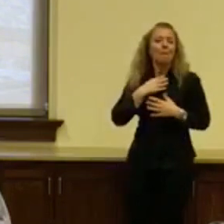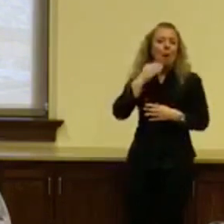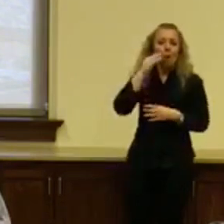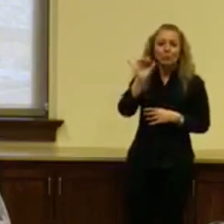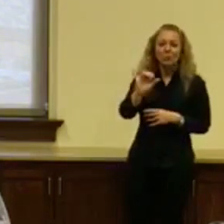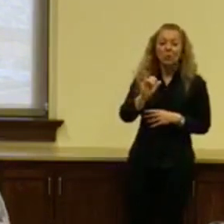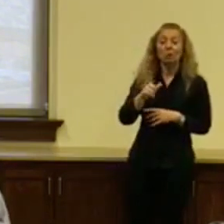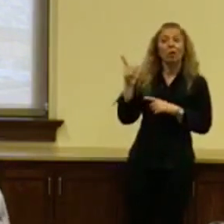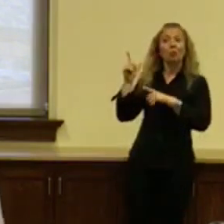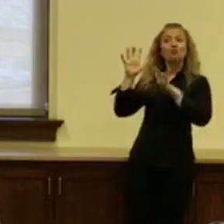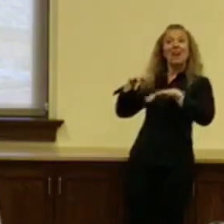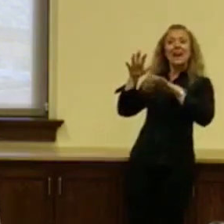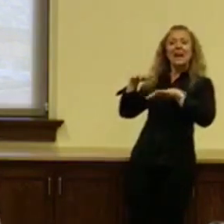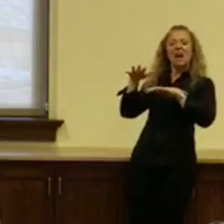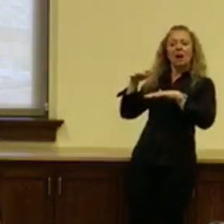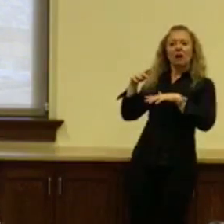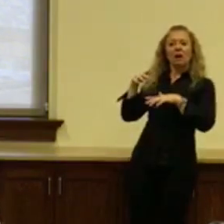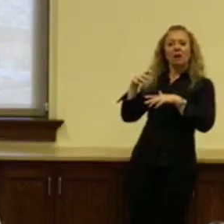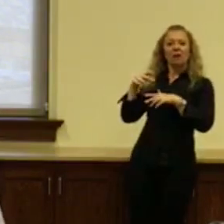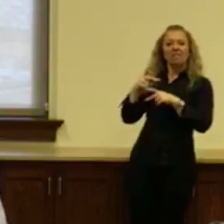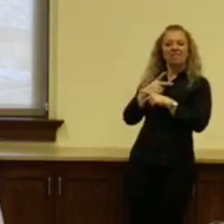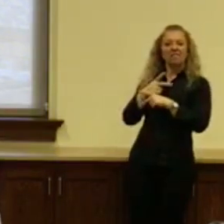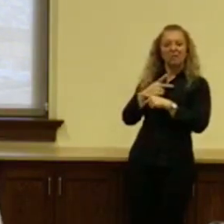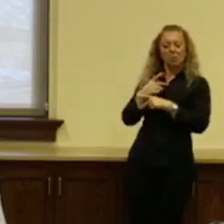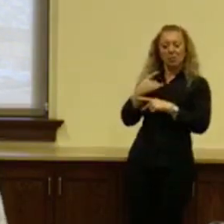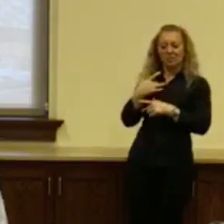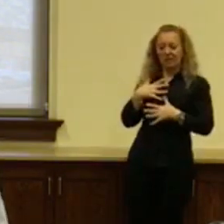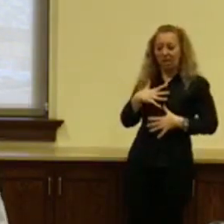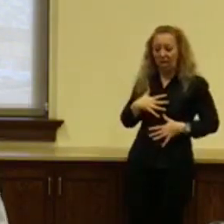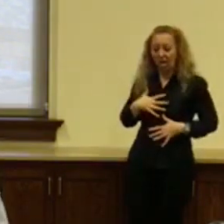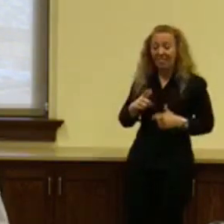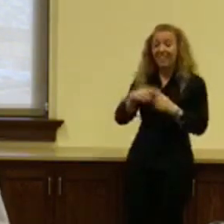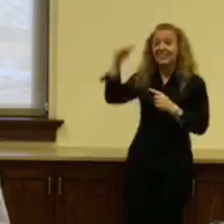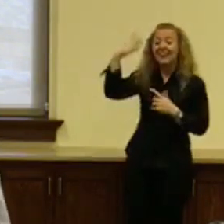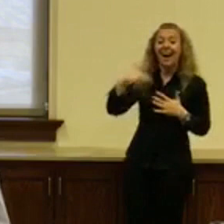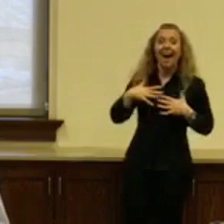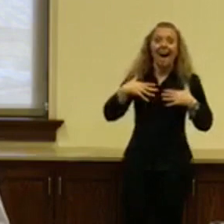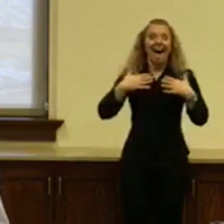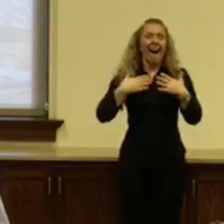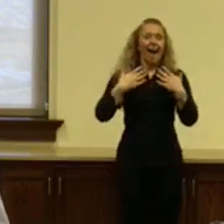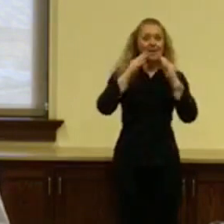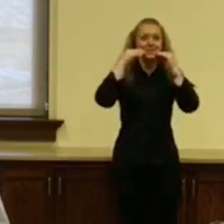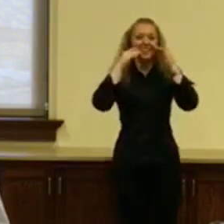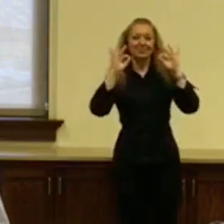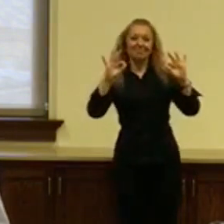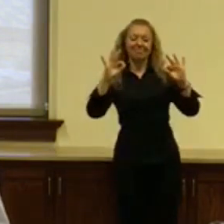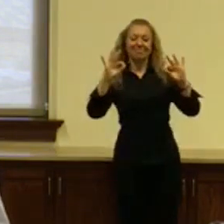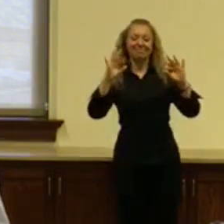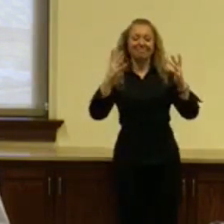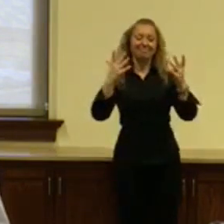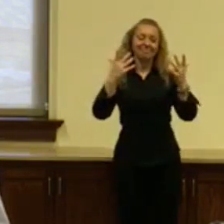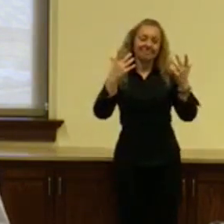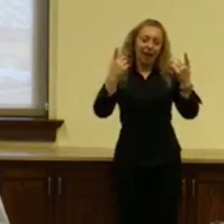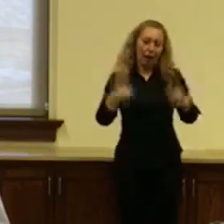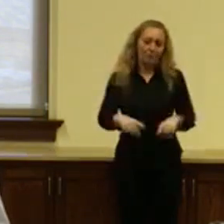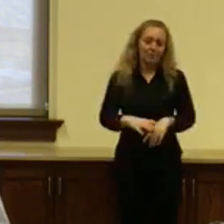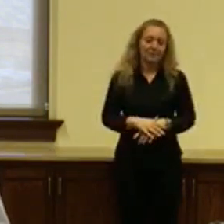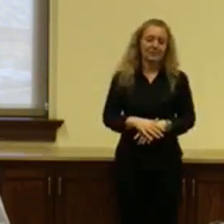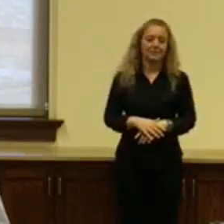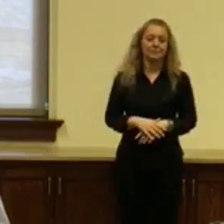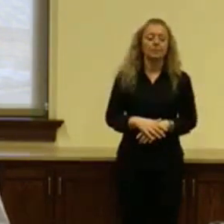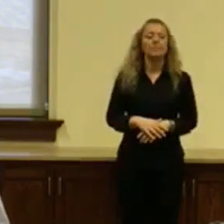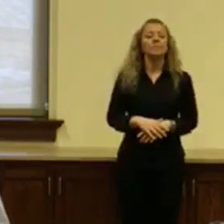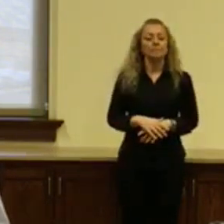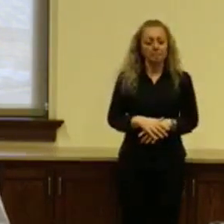The rainy weather, of course, makes our moods worse, and when the sun comes out, we all want to be outside. There are